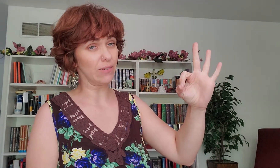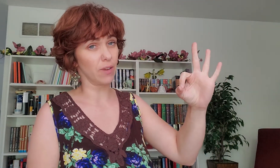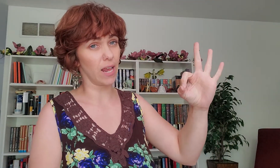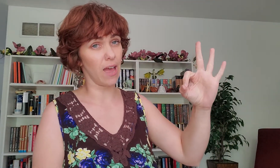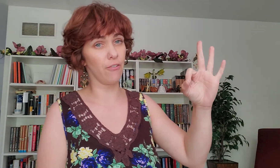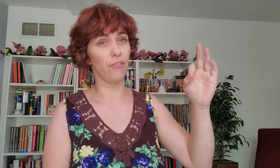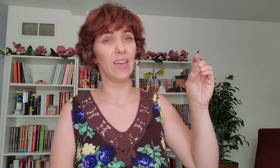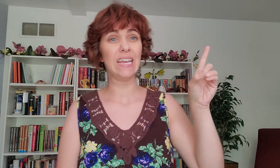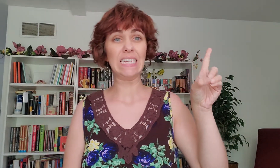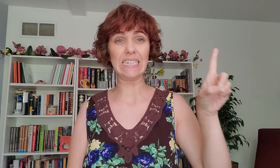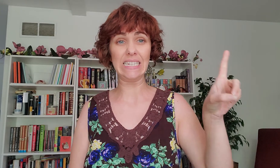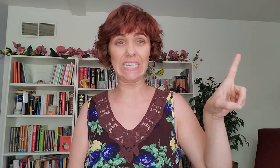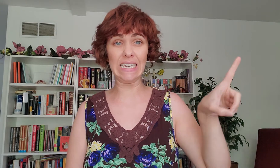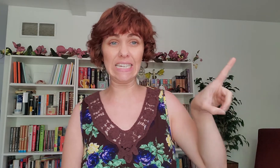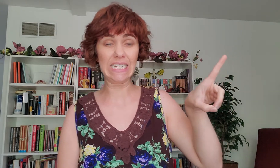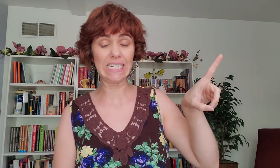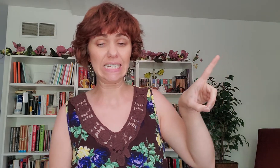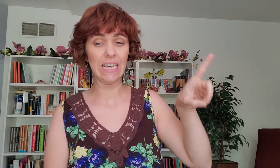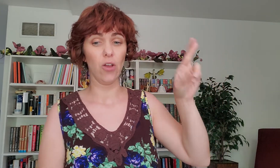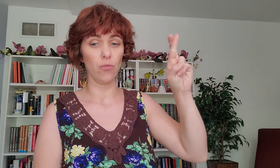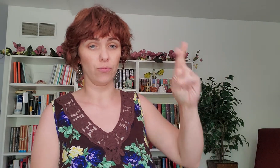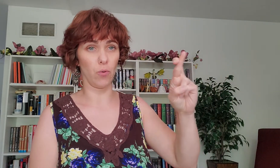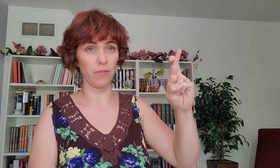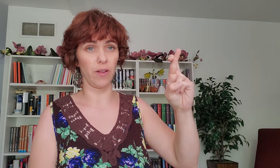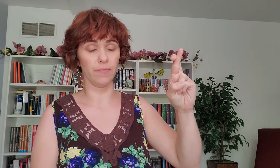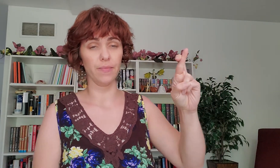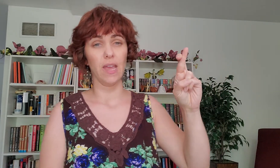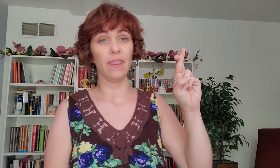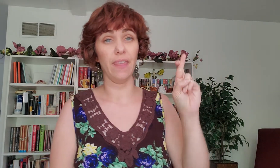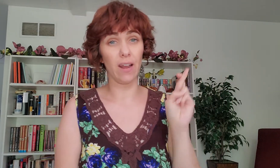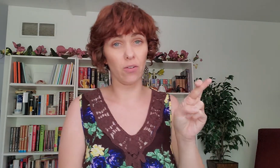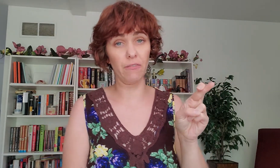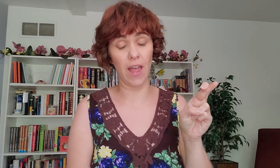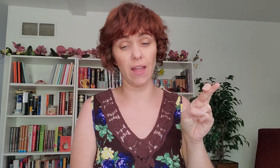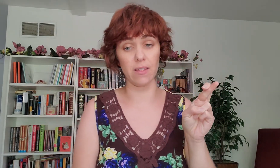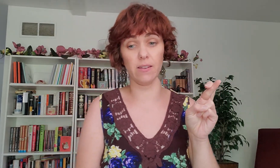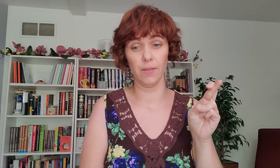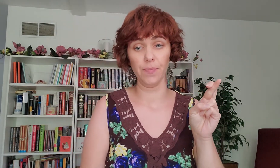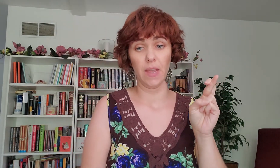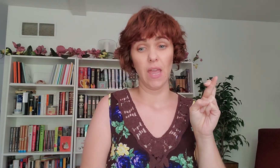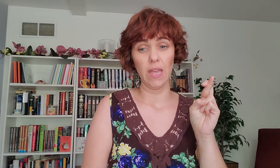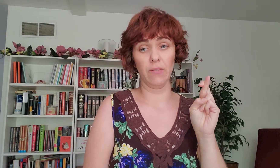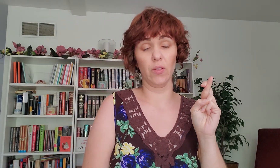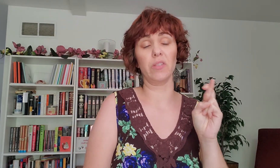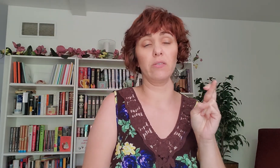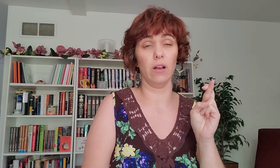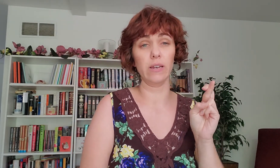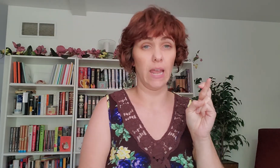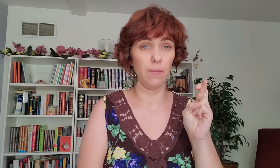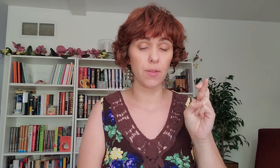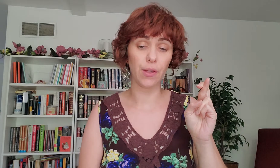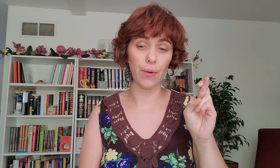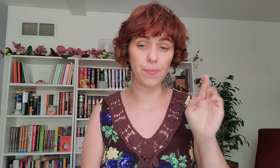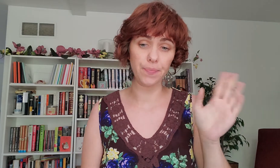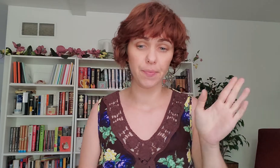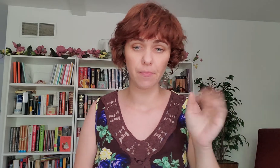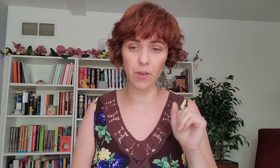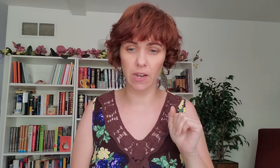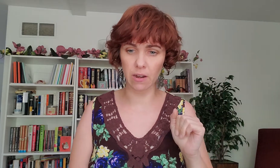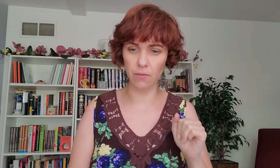got an F. D. Roosevelt. That goes fast, even though it's a long name, so put it in if you